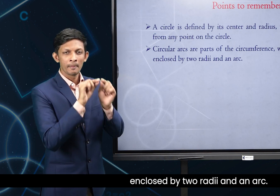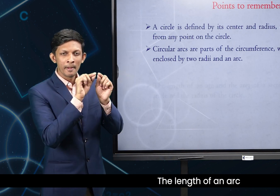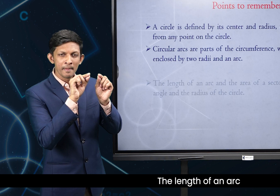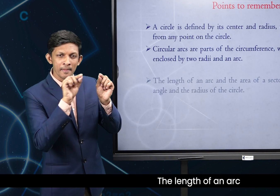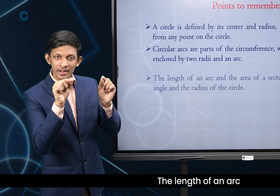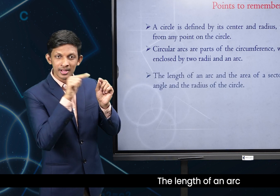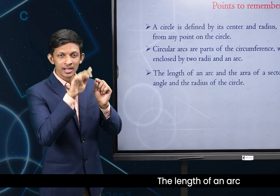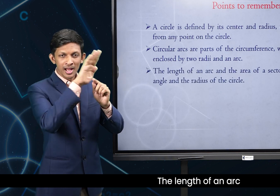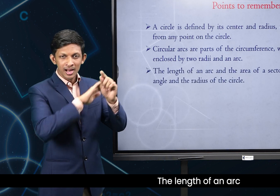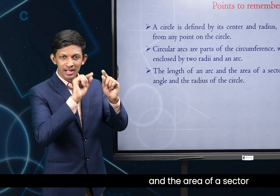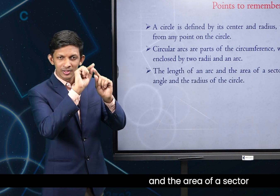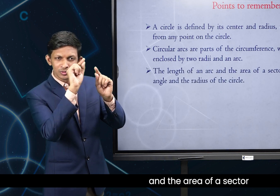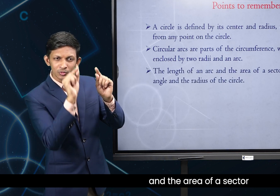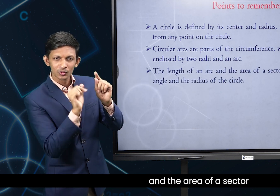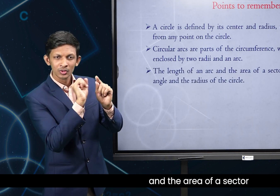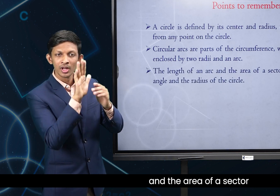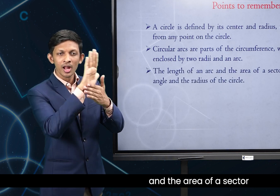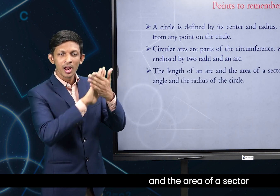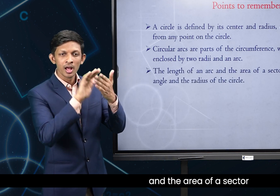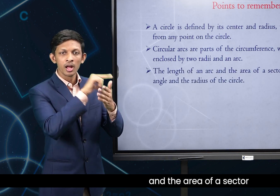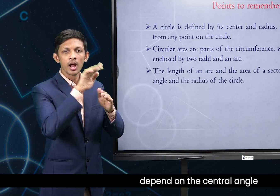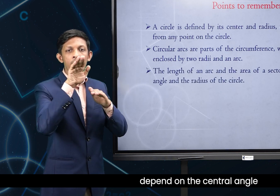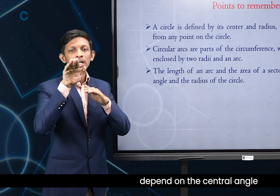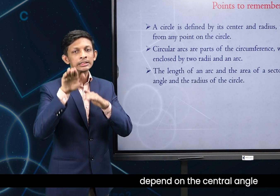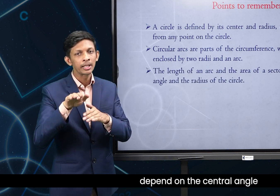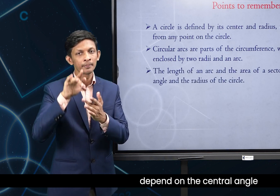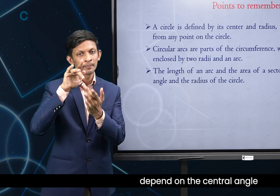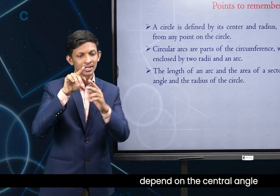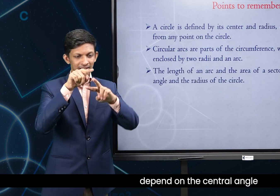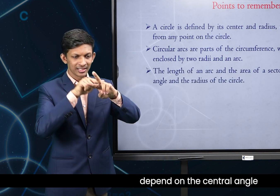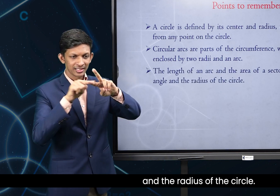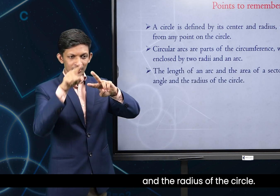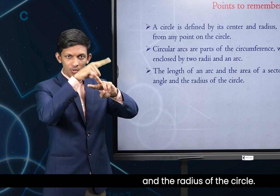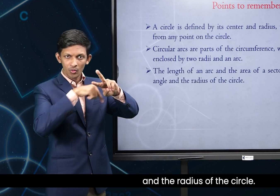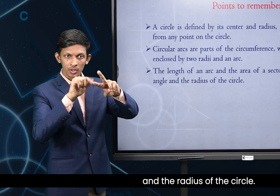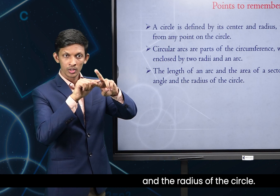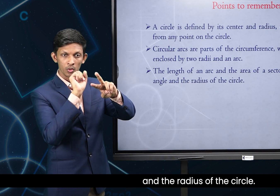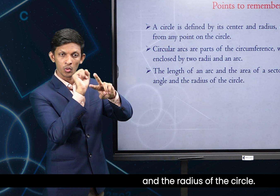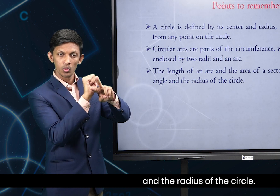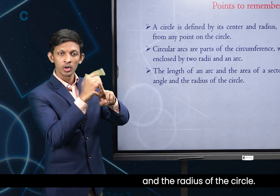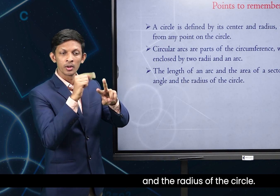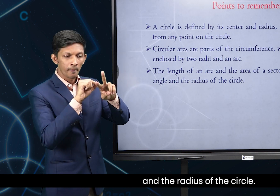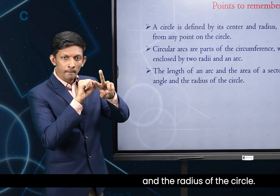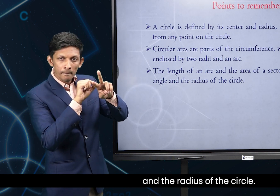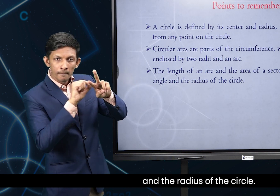The length of an arc and the area of a sector depend on the central angle and the radius of the circle.